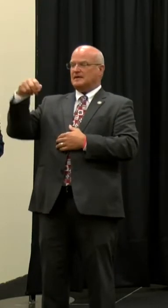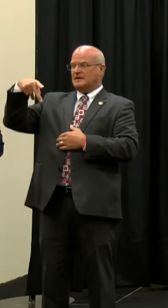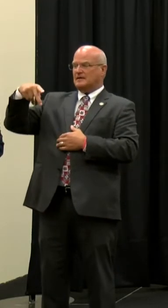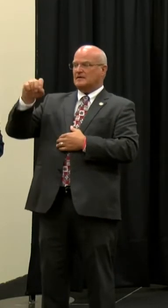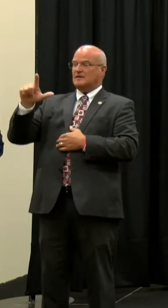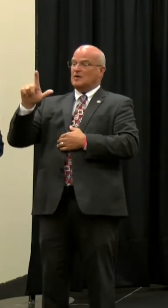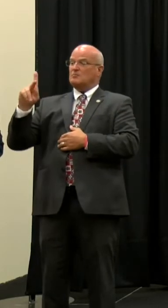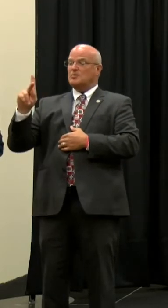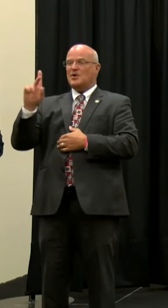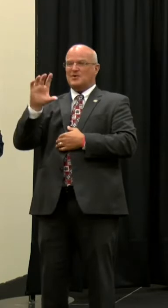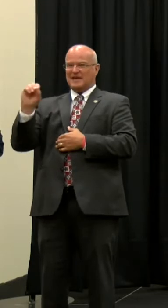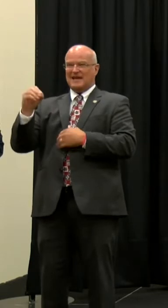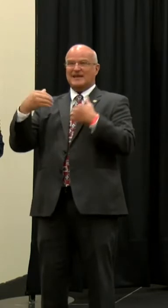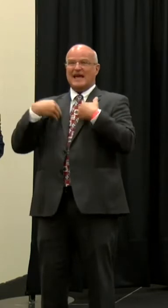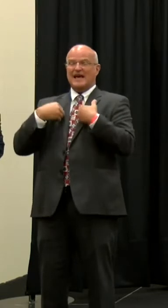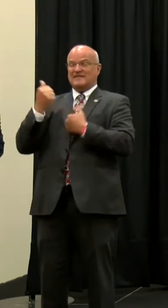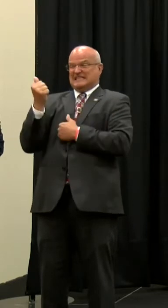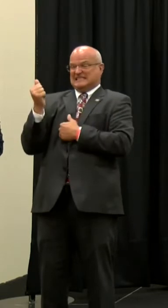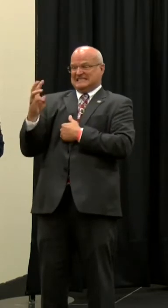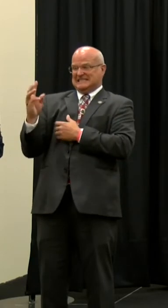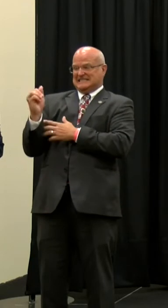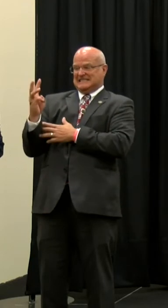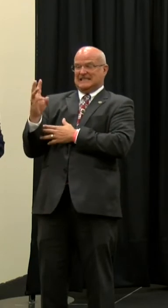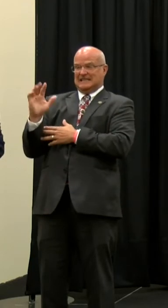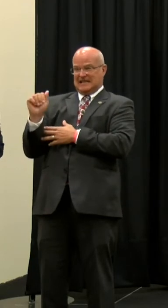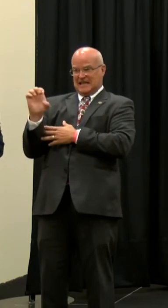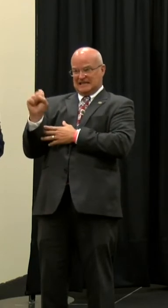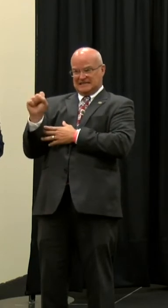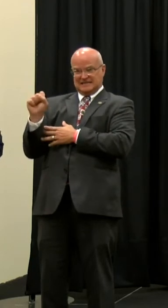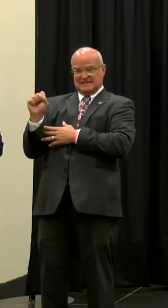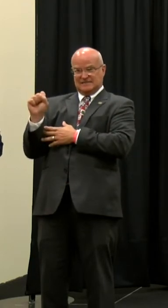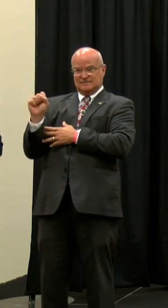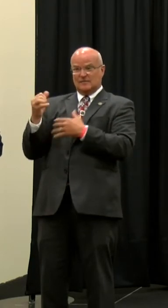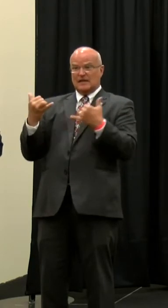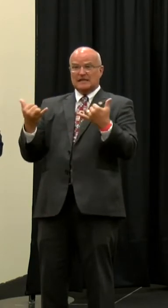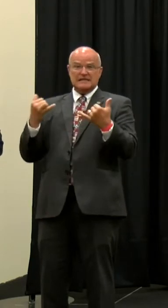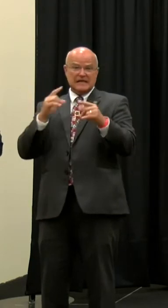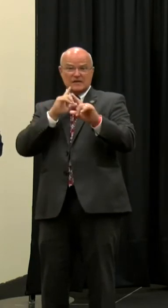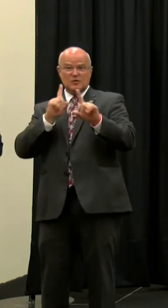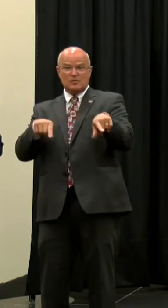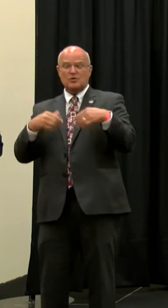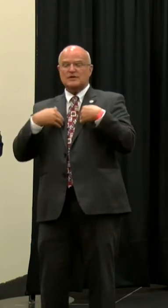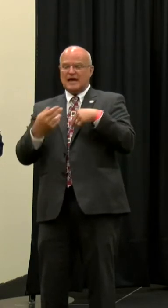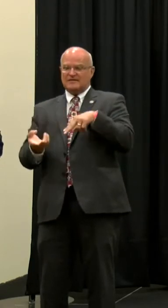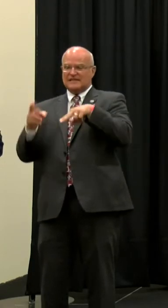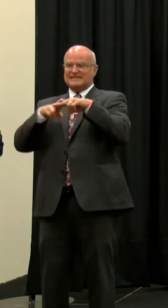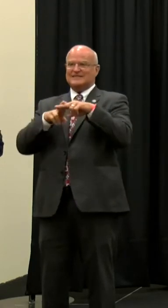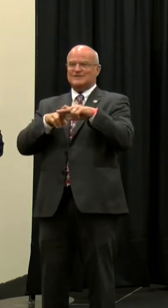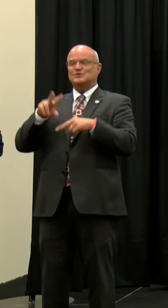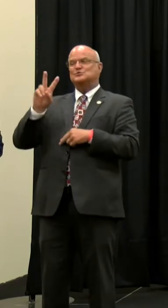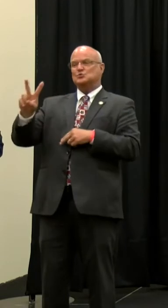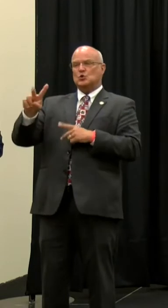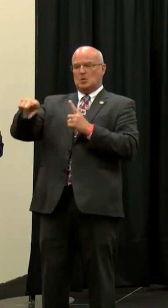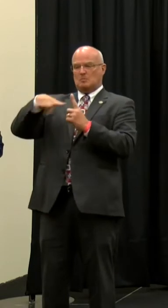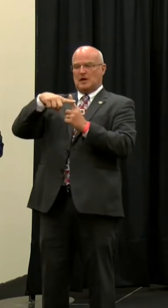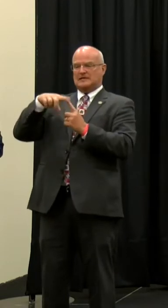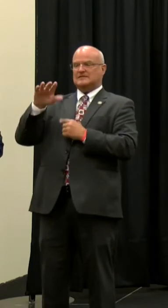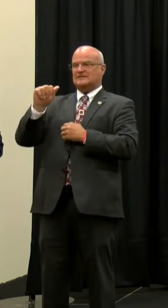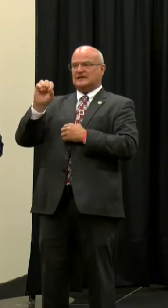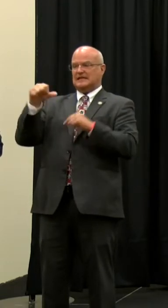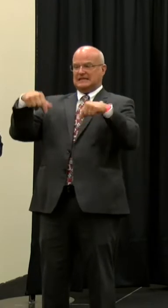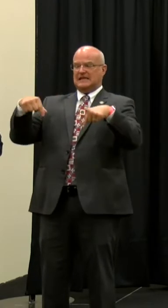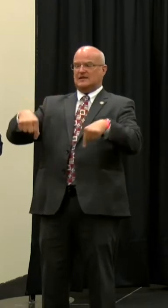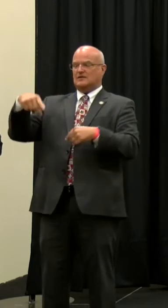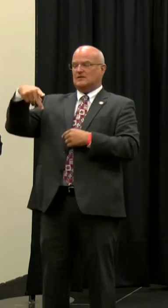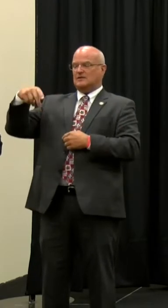County, we have 16 active cases, and in today's report you have an additional 2 positive cases here in